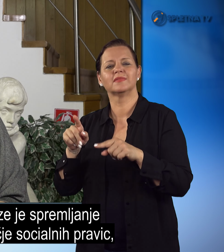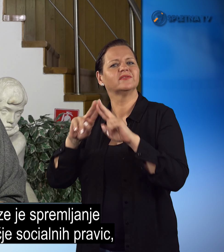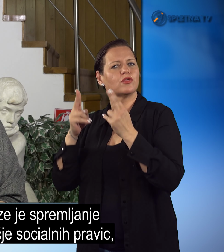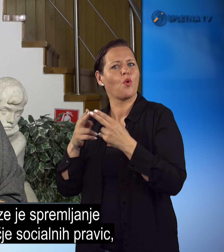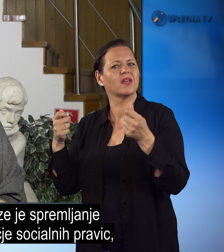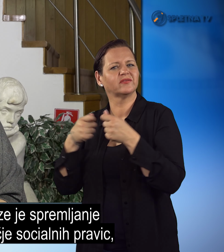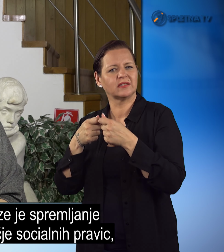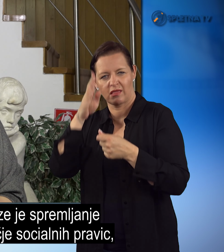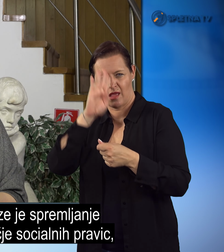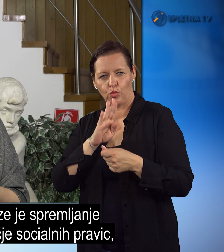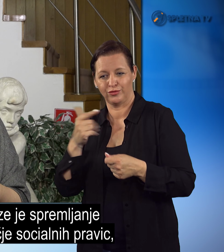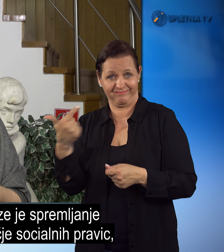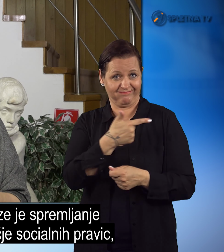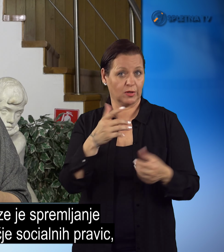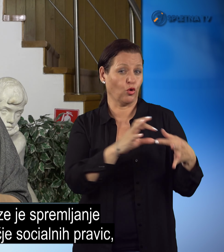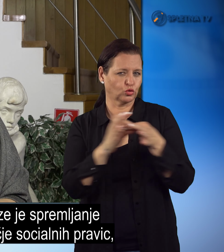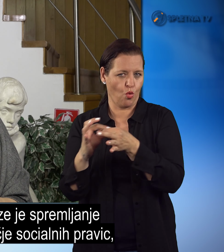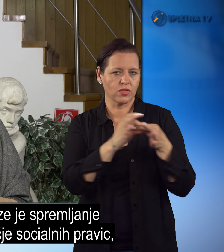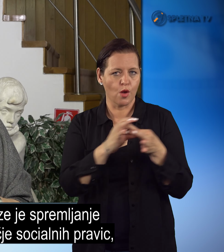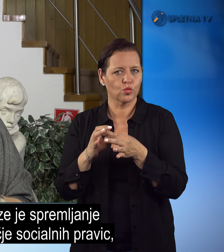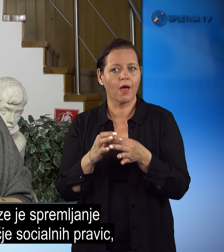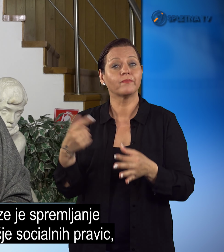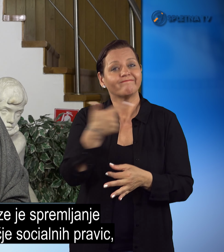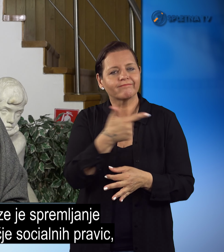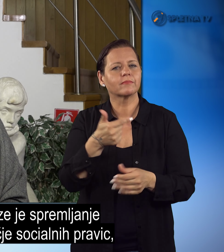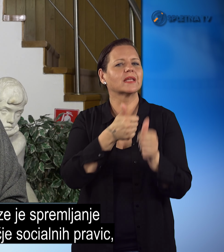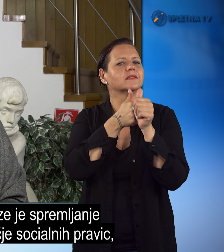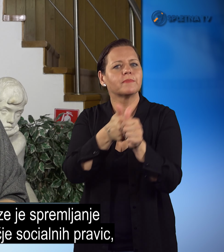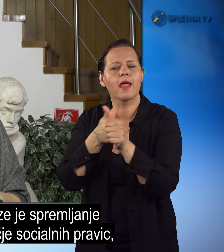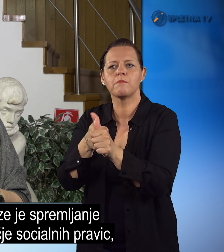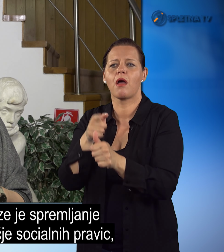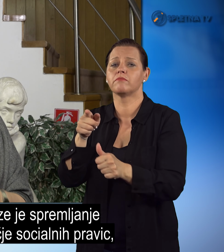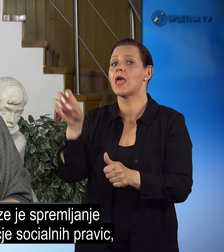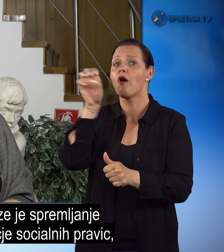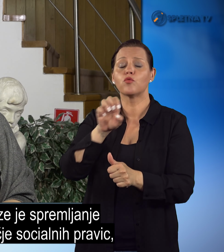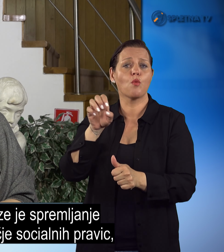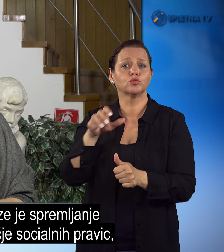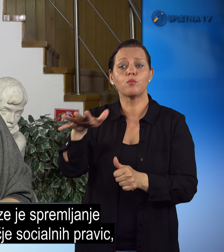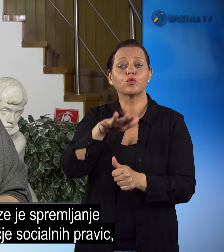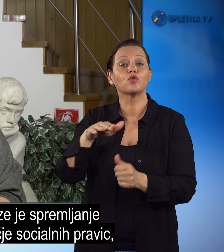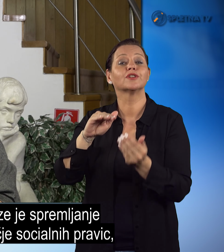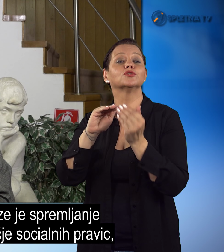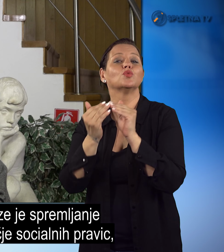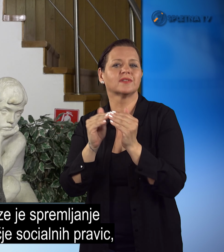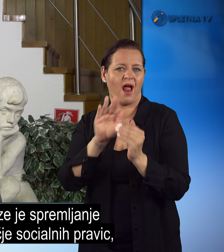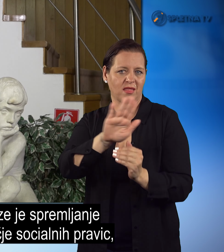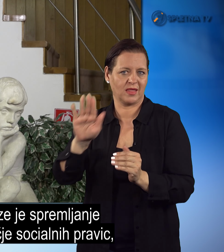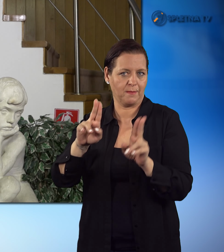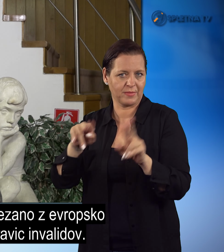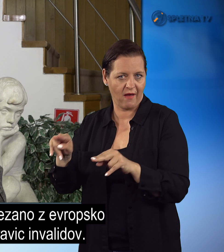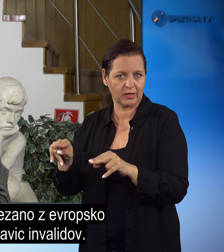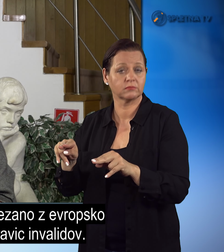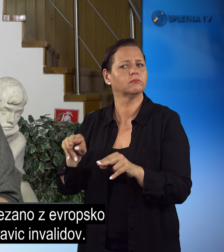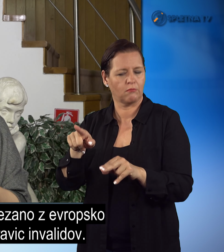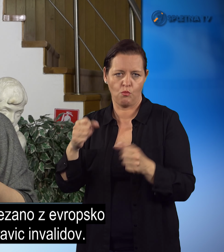collaborate, is to look at the European Charter of Social Rights,